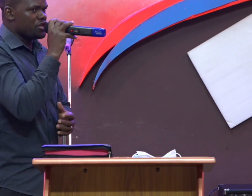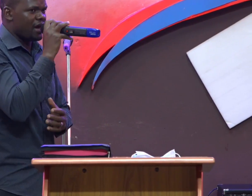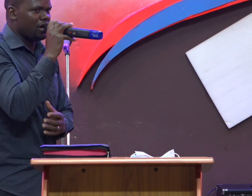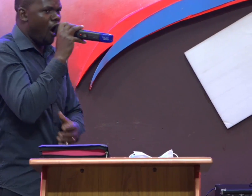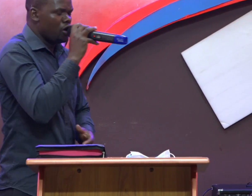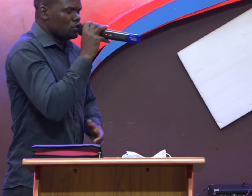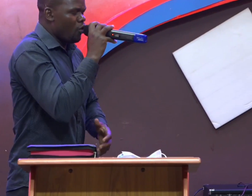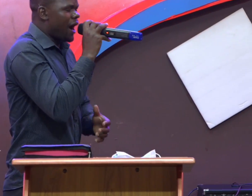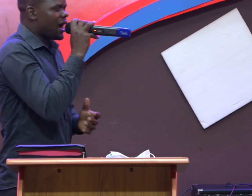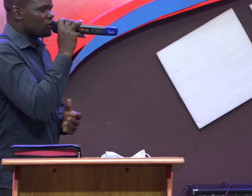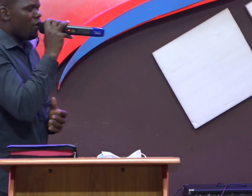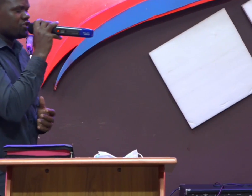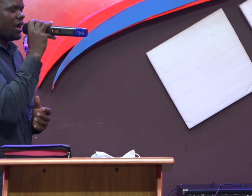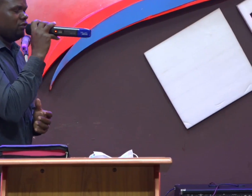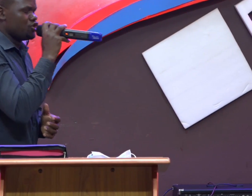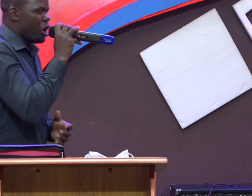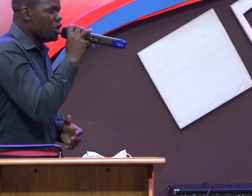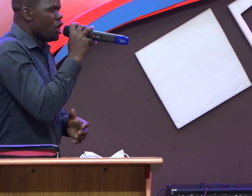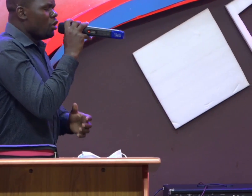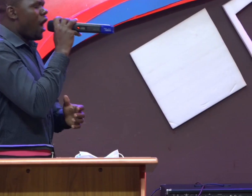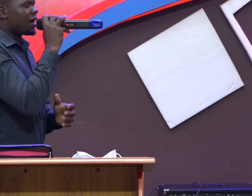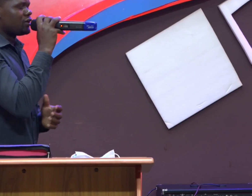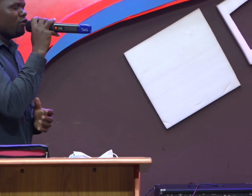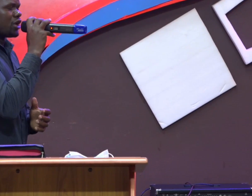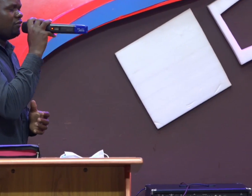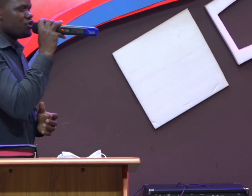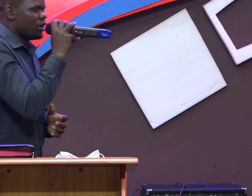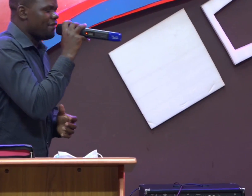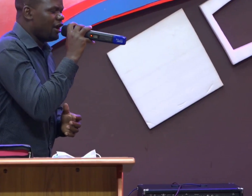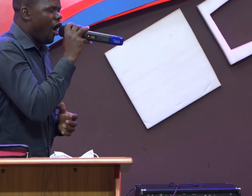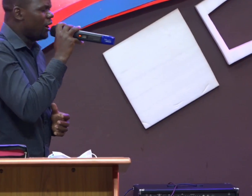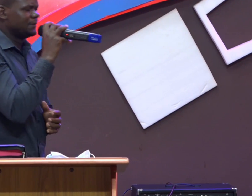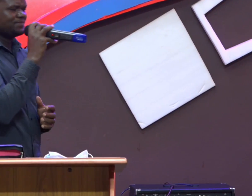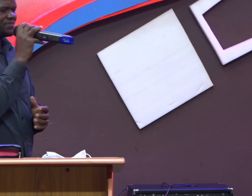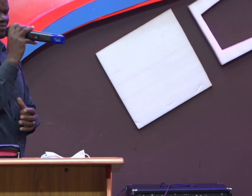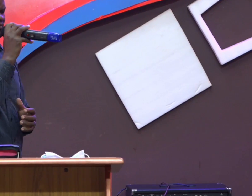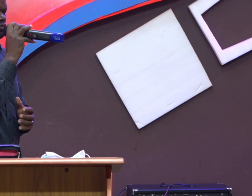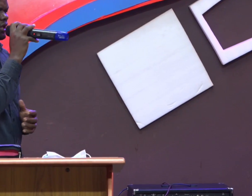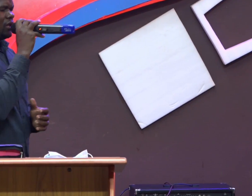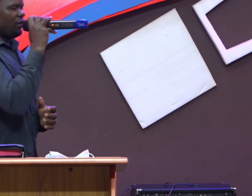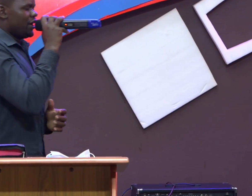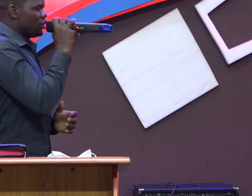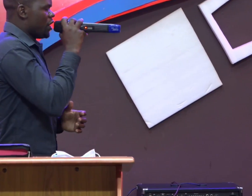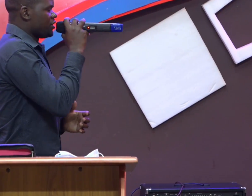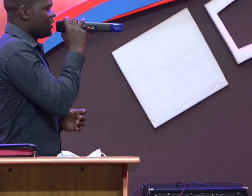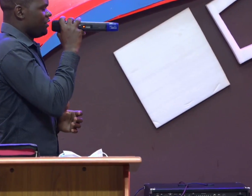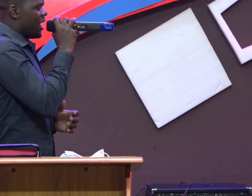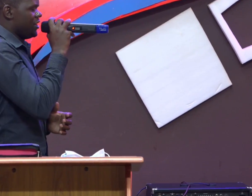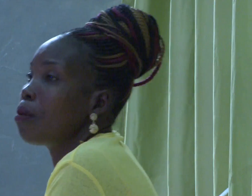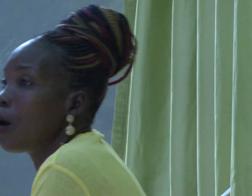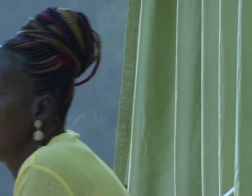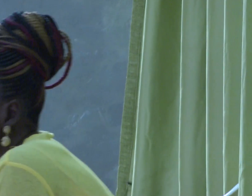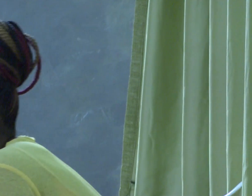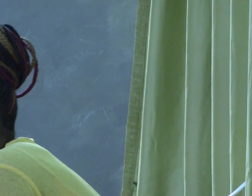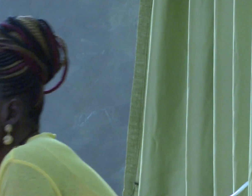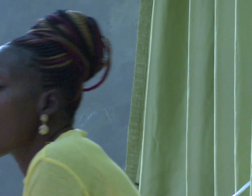us the grace, heaven Lord, to work out our salvation, to work out our salvation, heaven Lord. Heavenly Great of the heaven